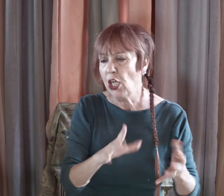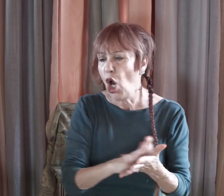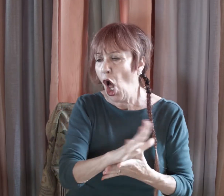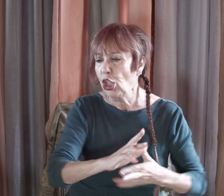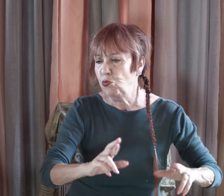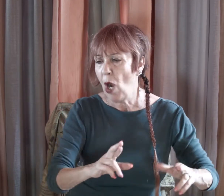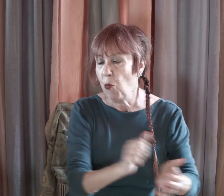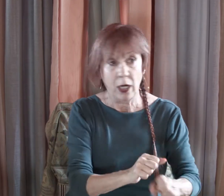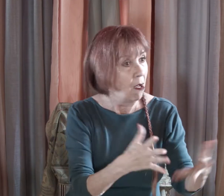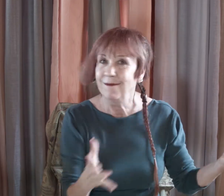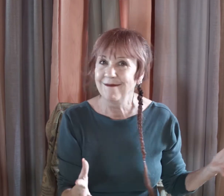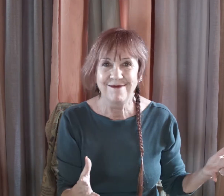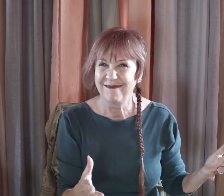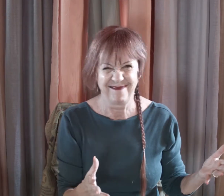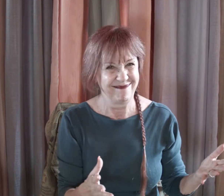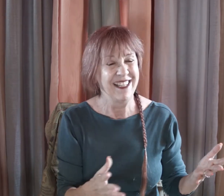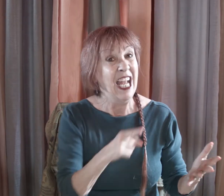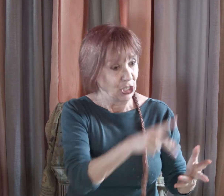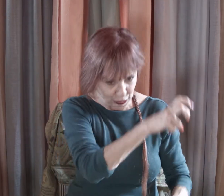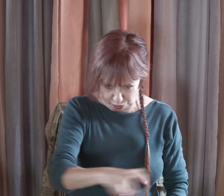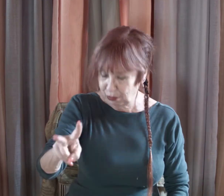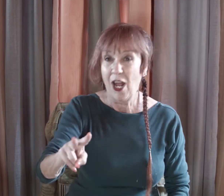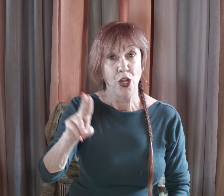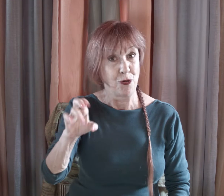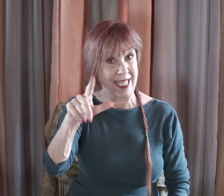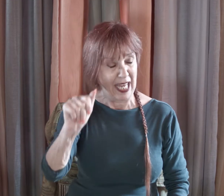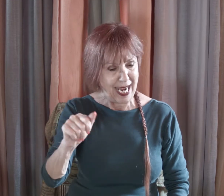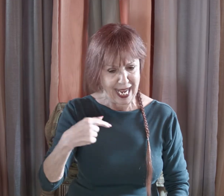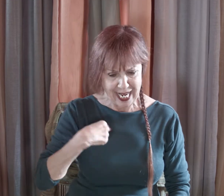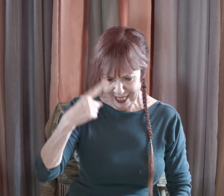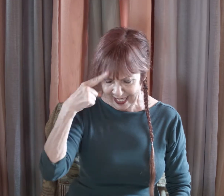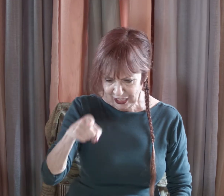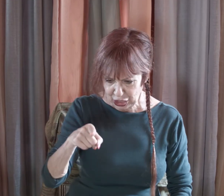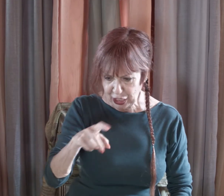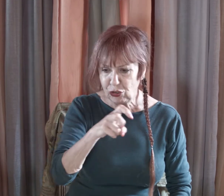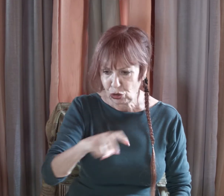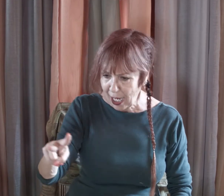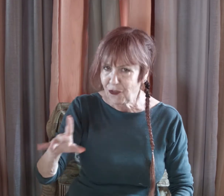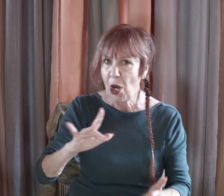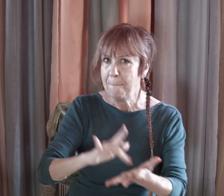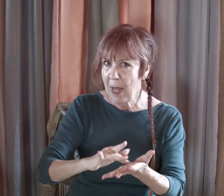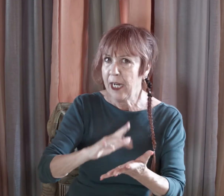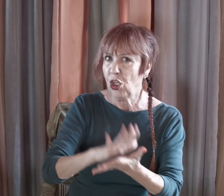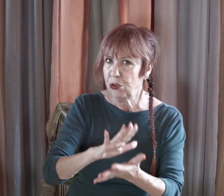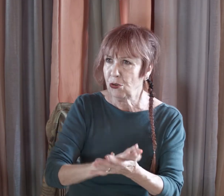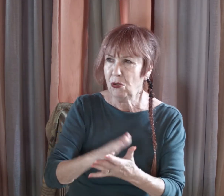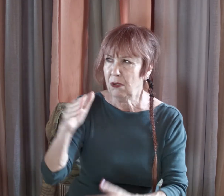college prep work. And so she went on to go to UCLA, and I believe she went to a medical school after